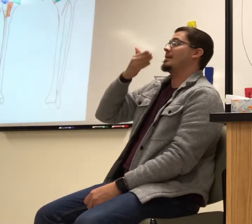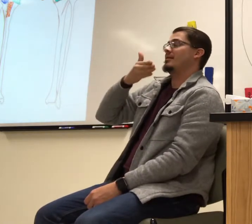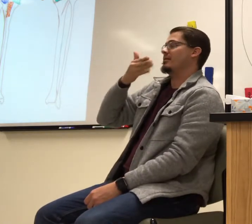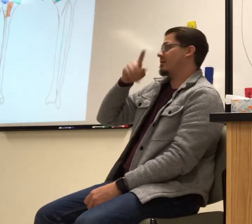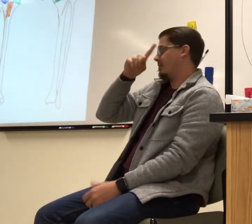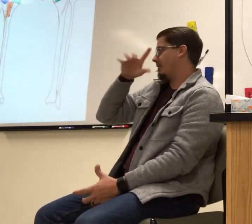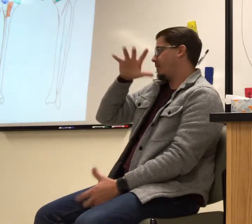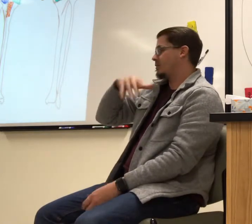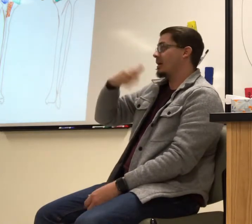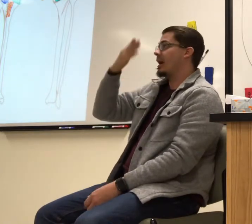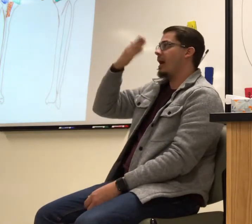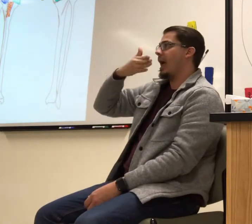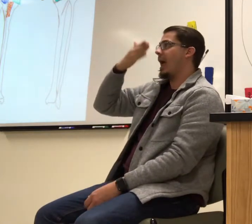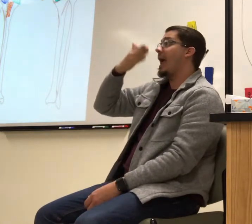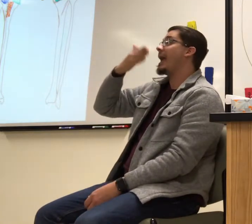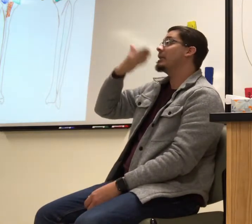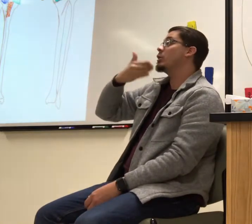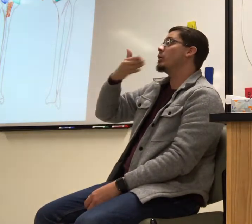feature.